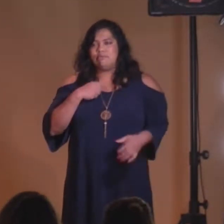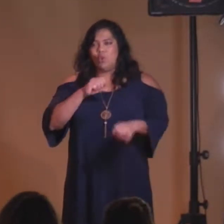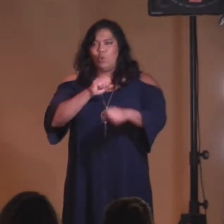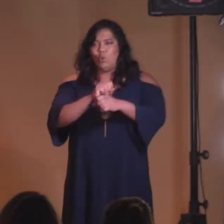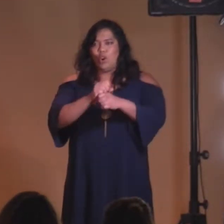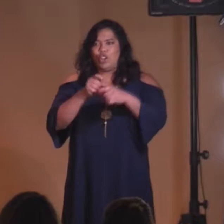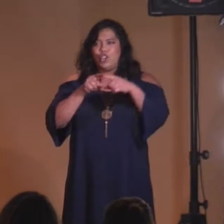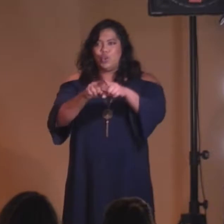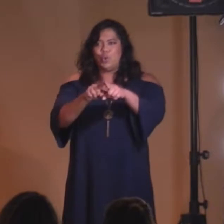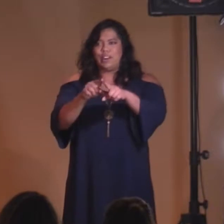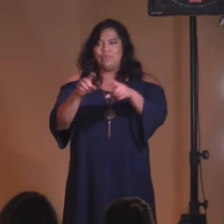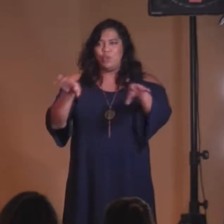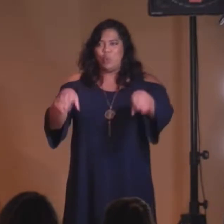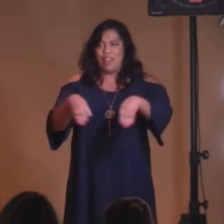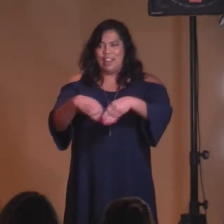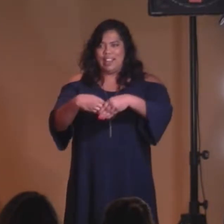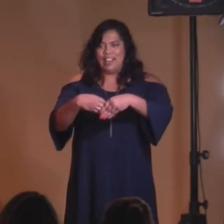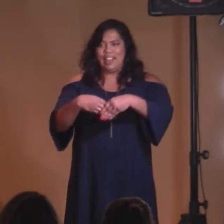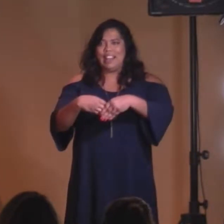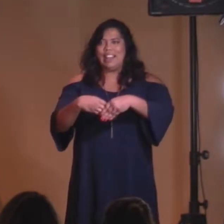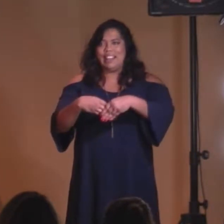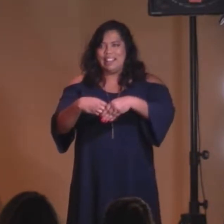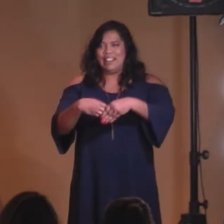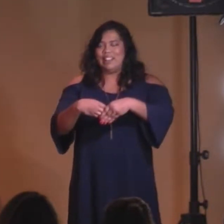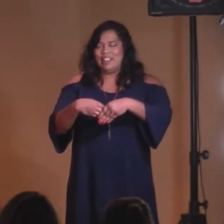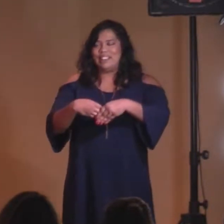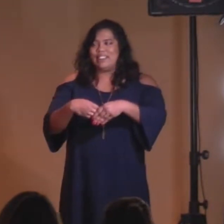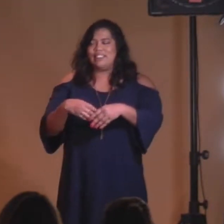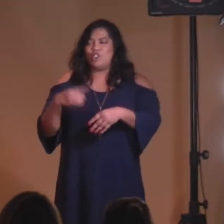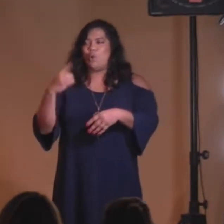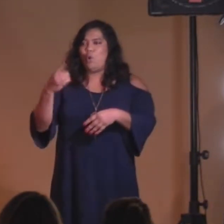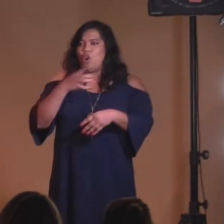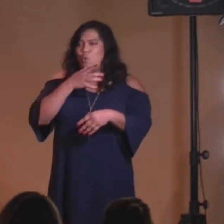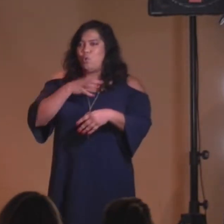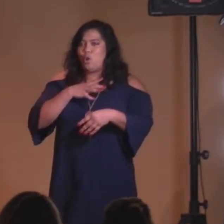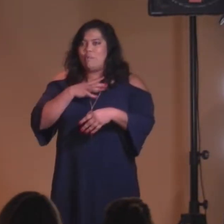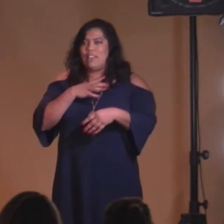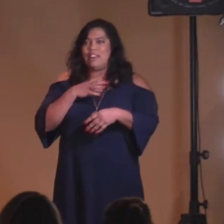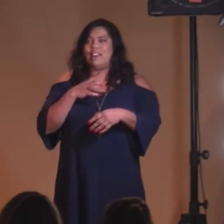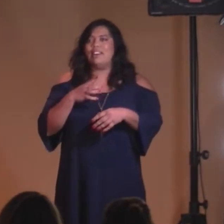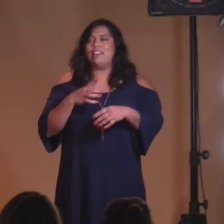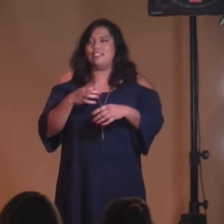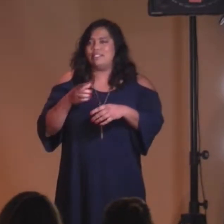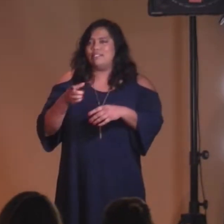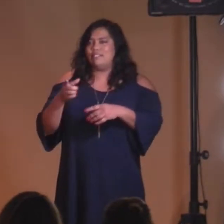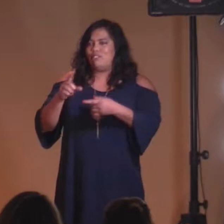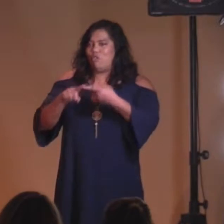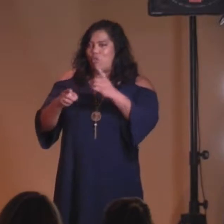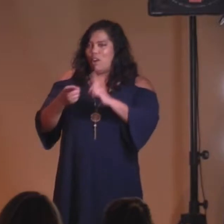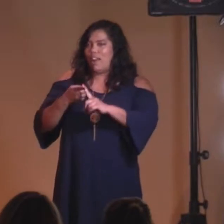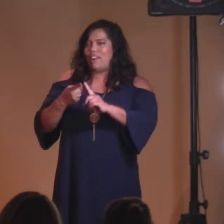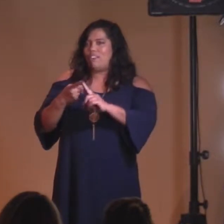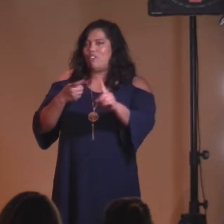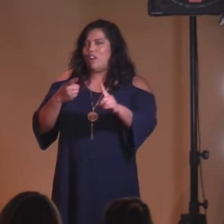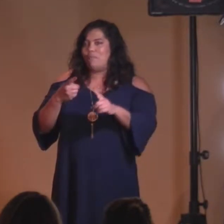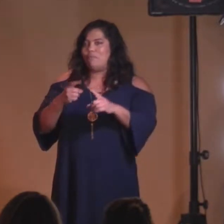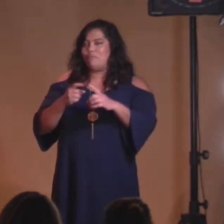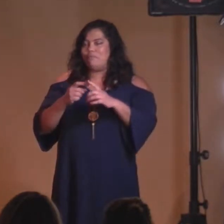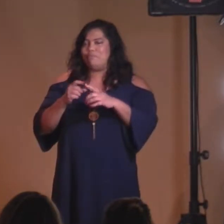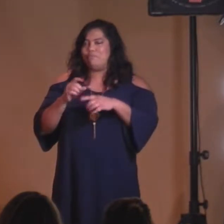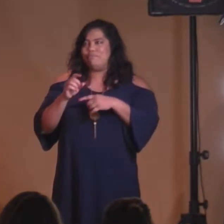ladies who was a friend of the bride and groom, she used to be involved in the